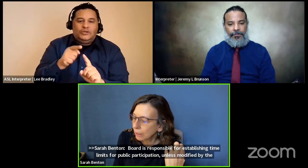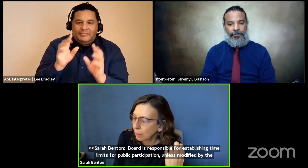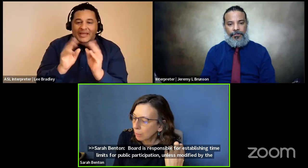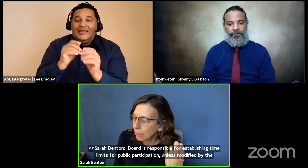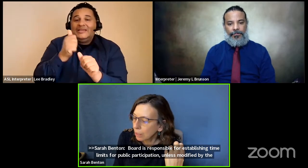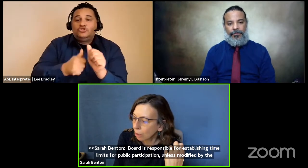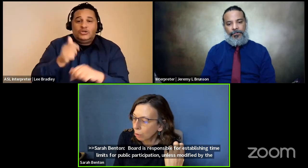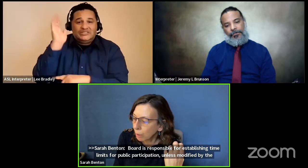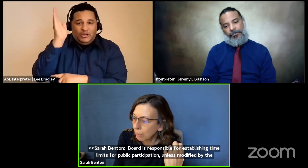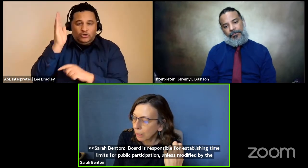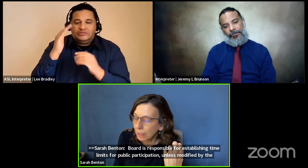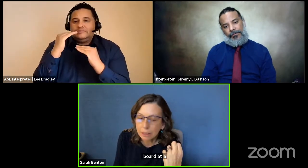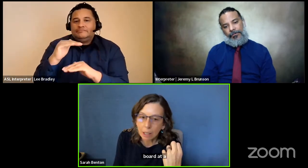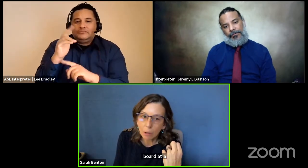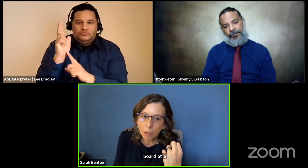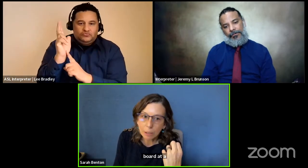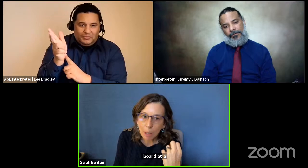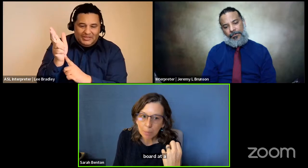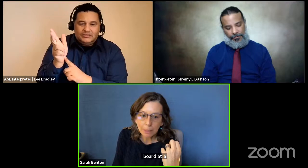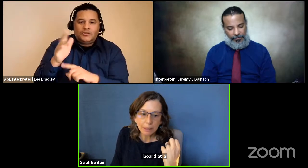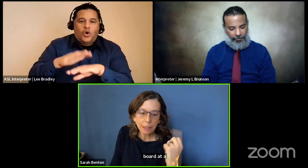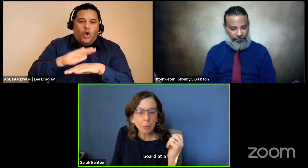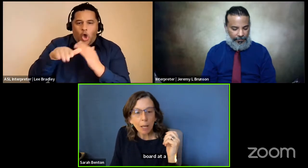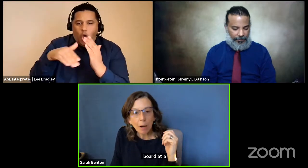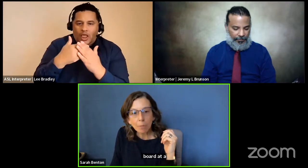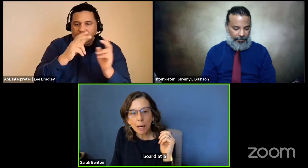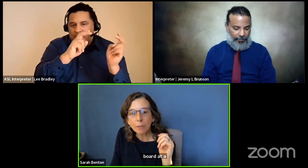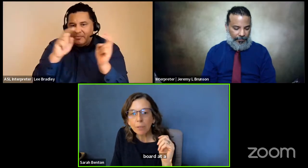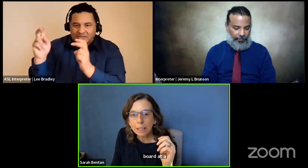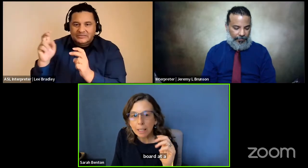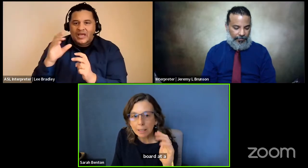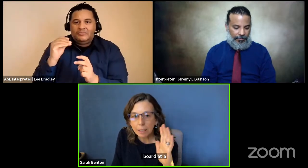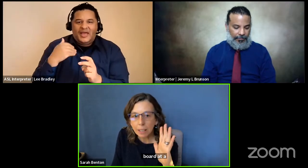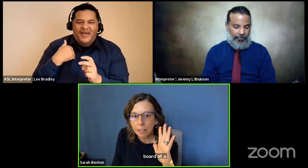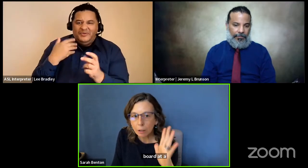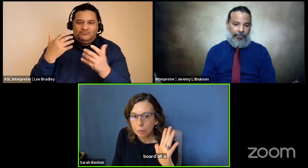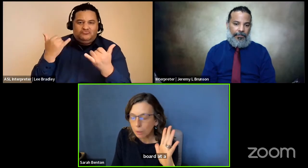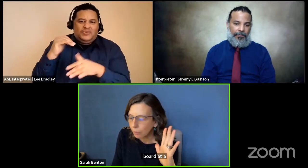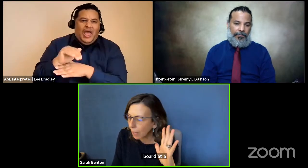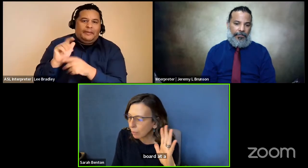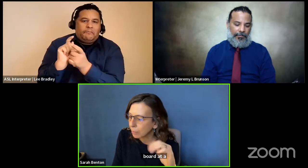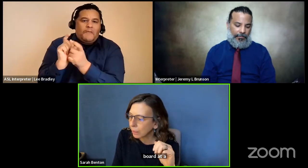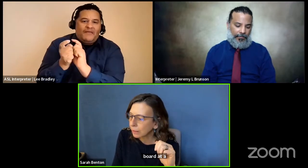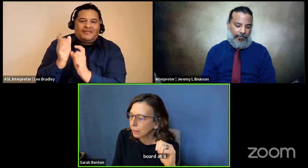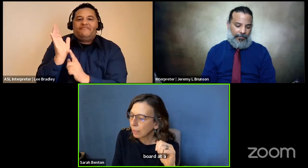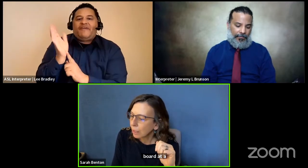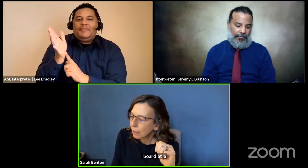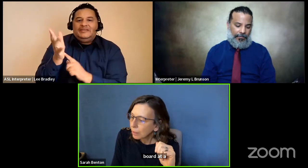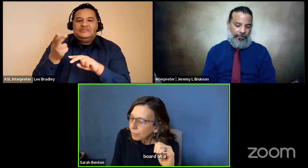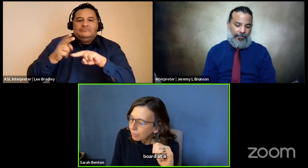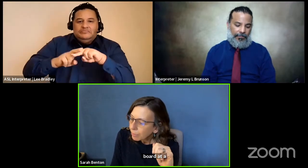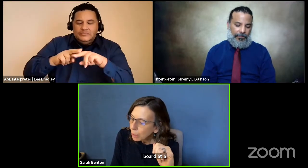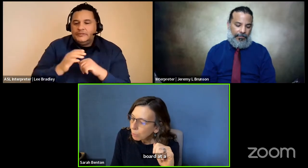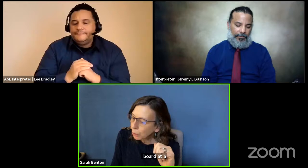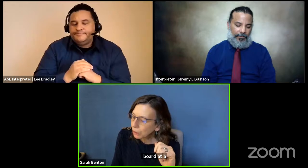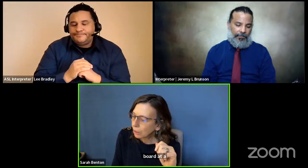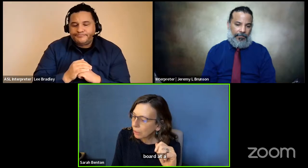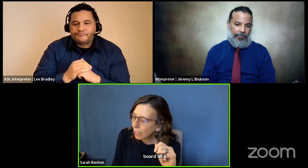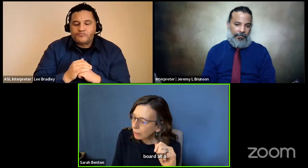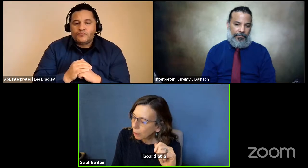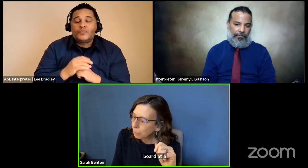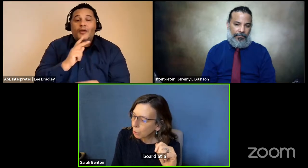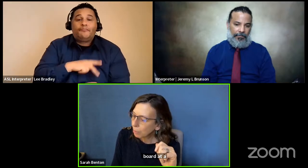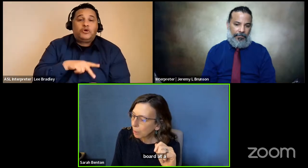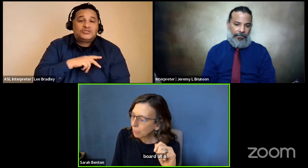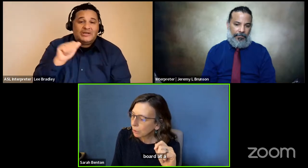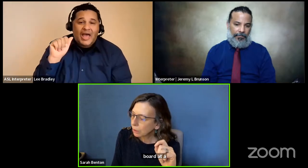speaker is limited to 3 minutes on all topics. And we have modified that tonight to be 5 minutes. Personal